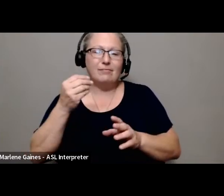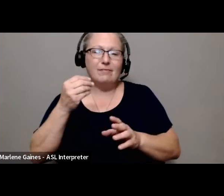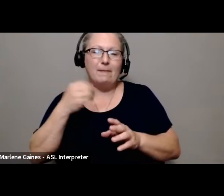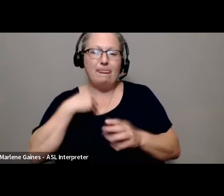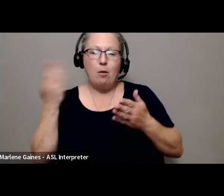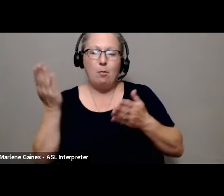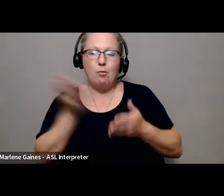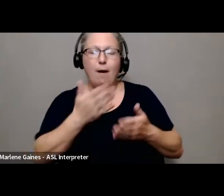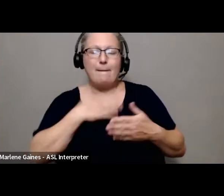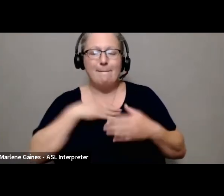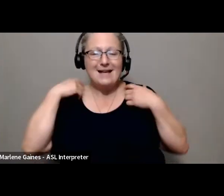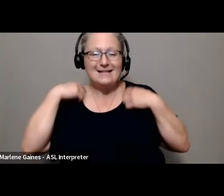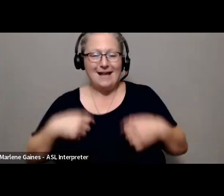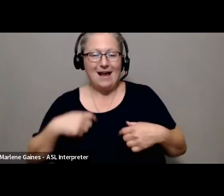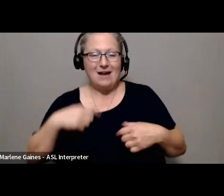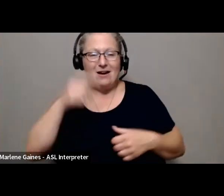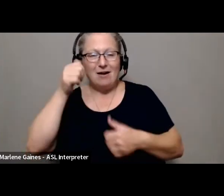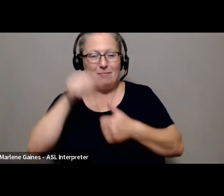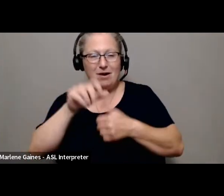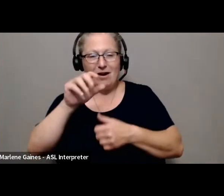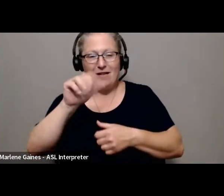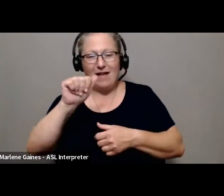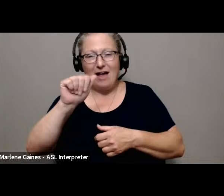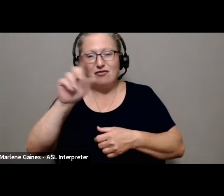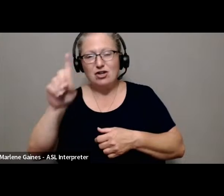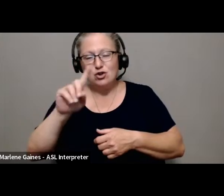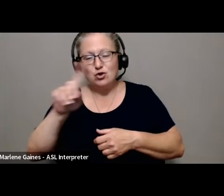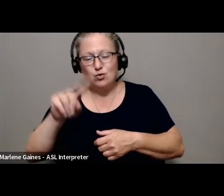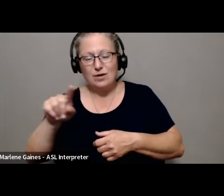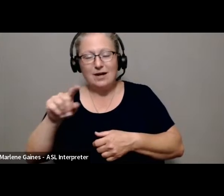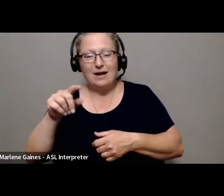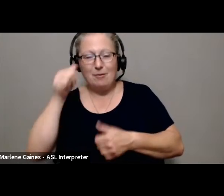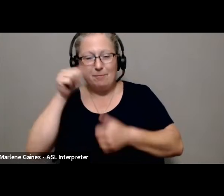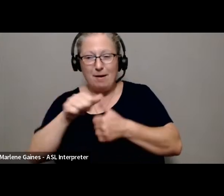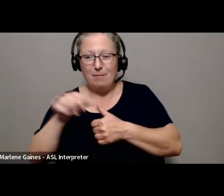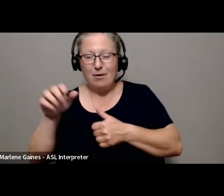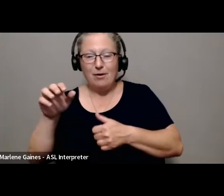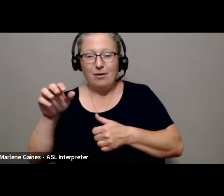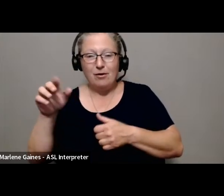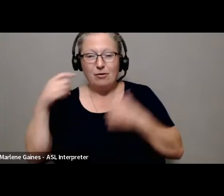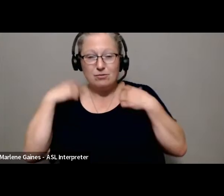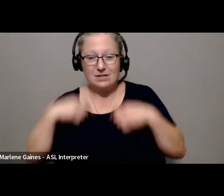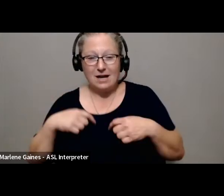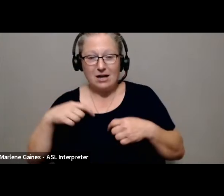sash. I forget, Trustee Andrade Zuniga, the sash that I brought last time. There's a particular name for it.